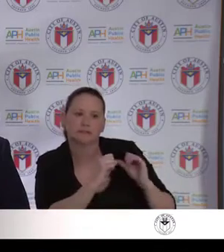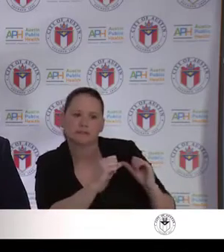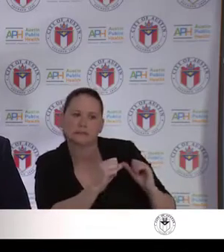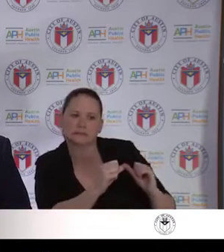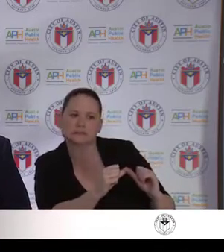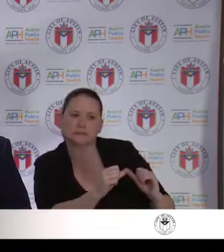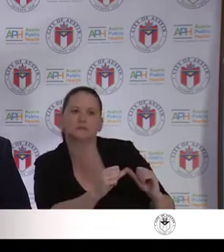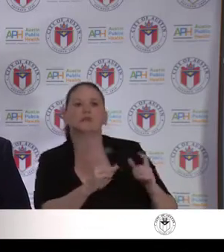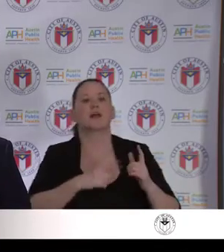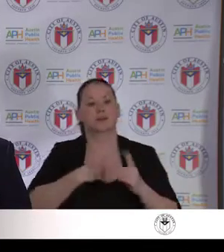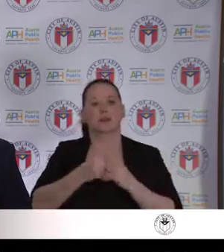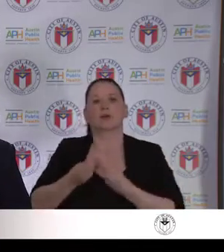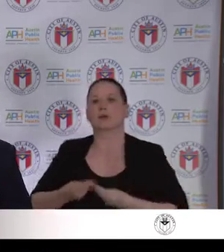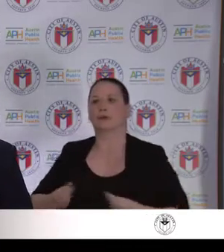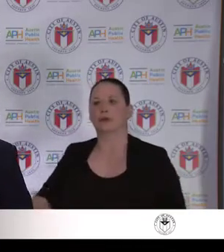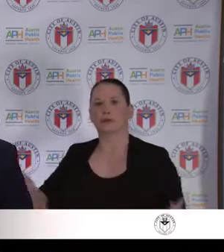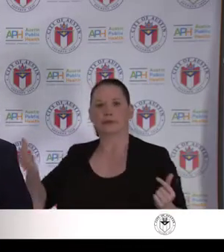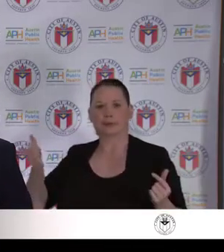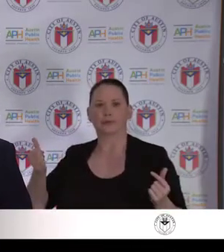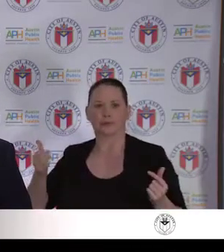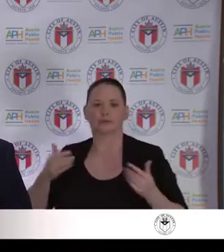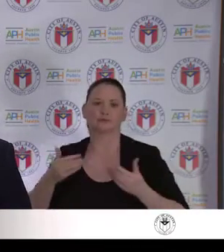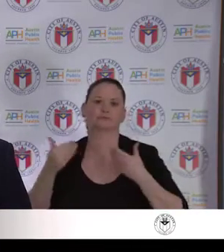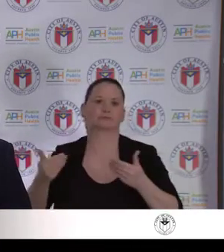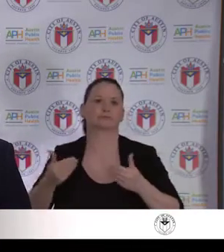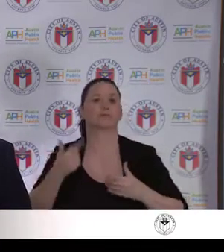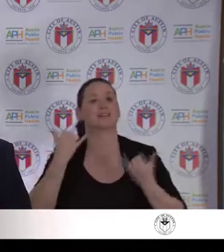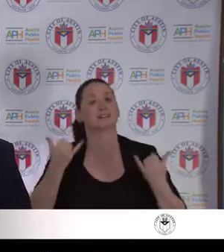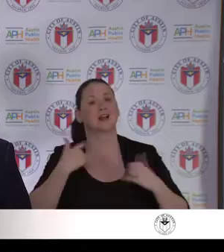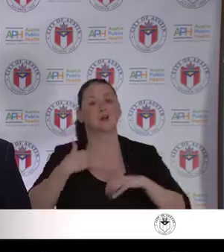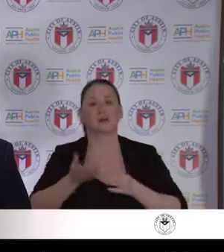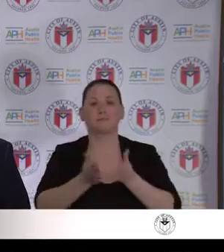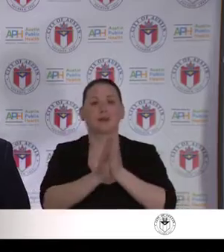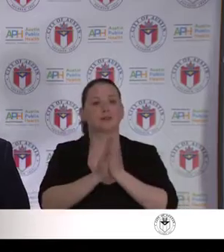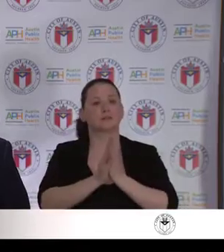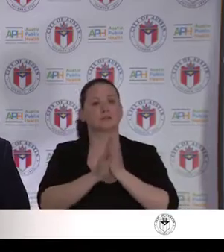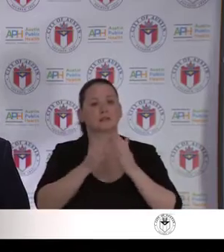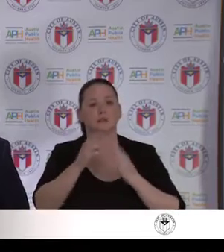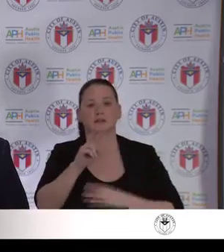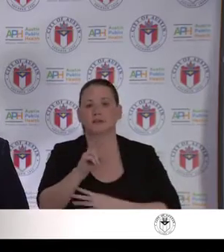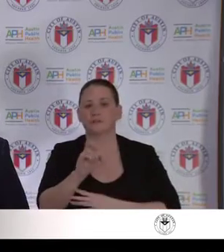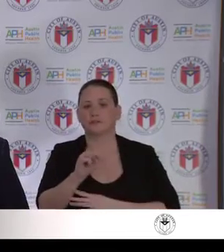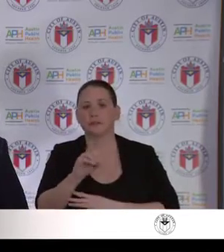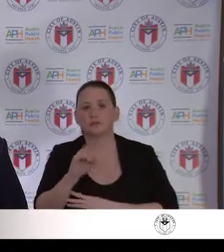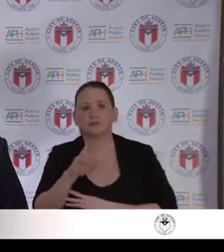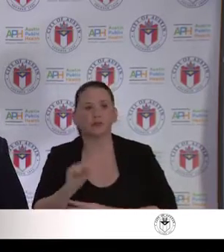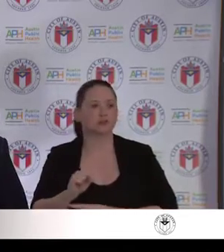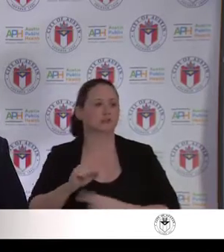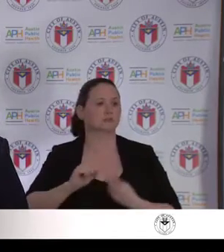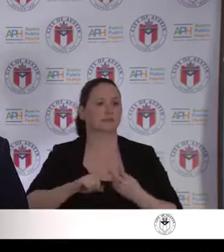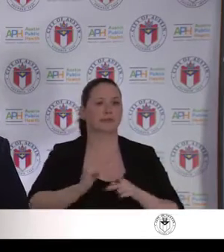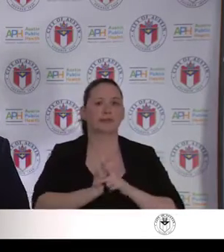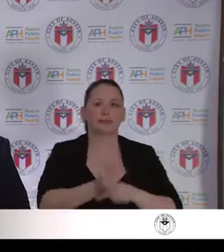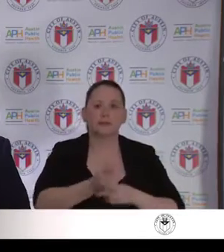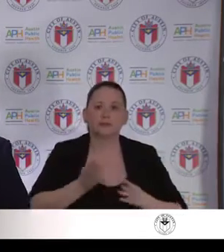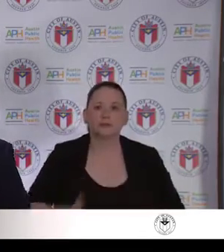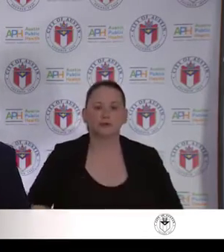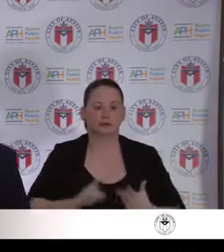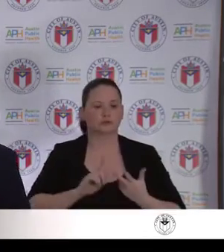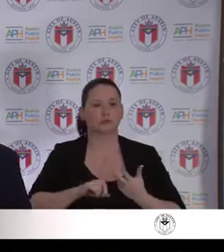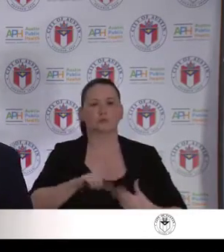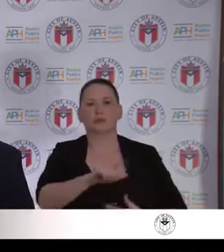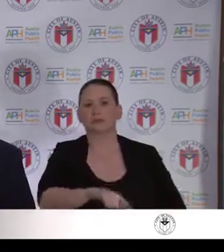past. I would now call on vendors and lenders and landlords in our city